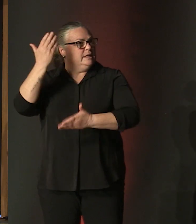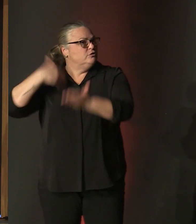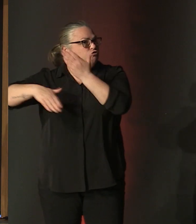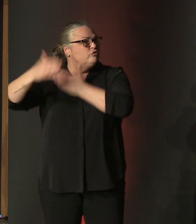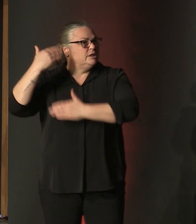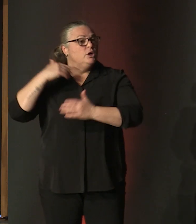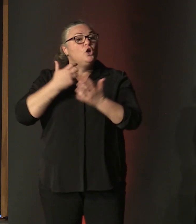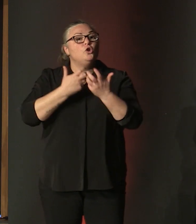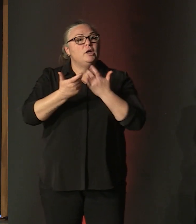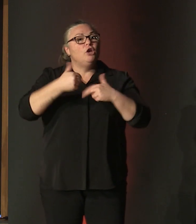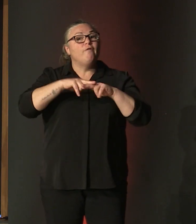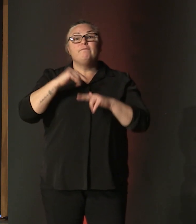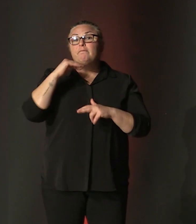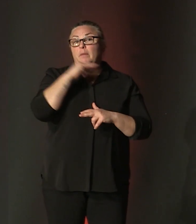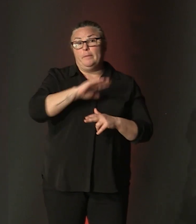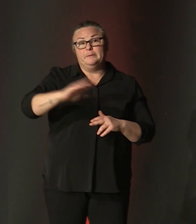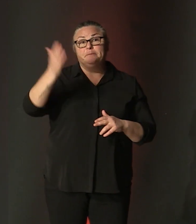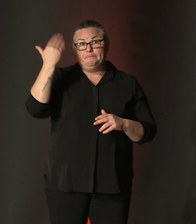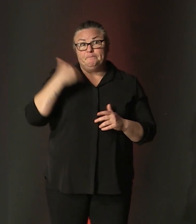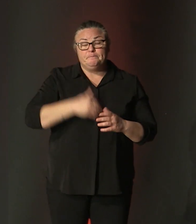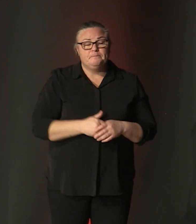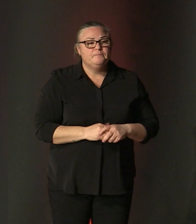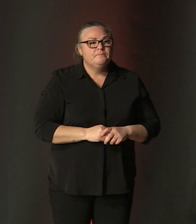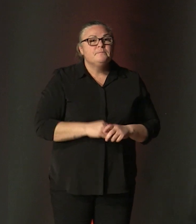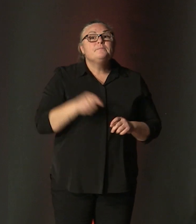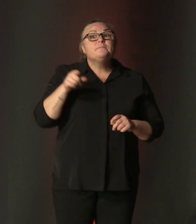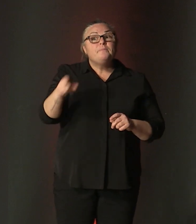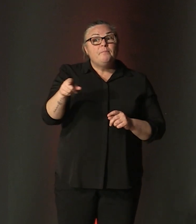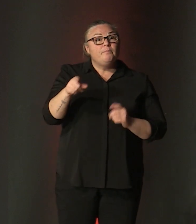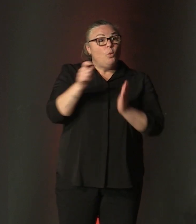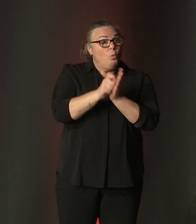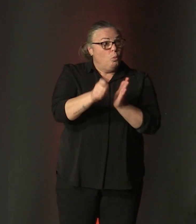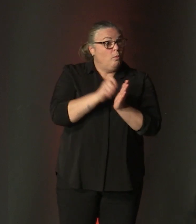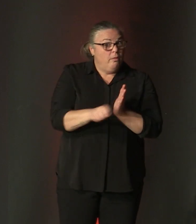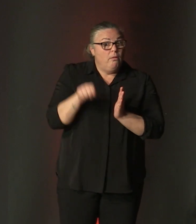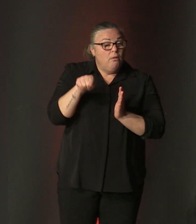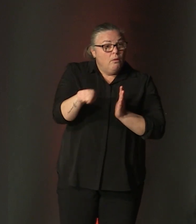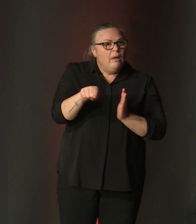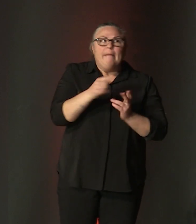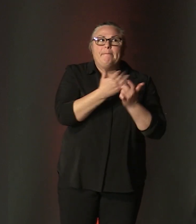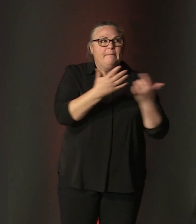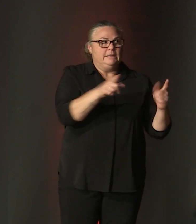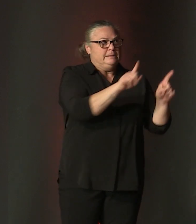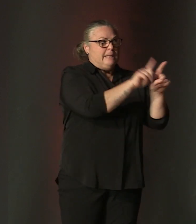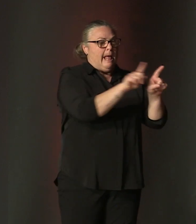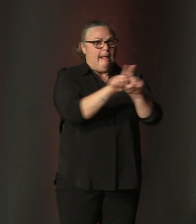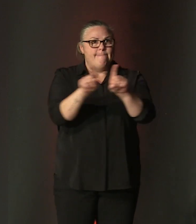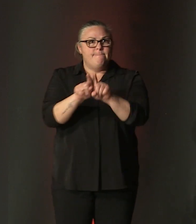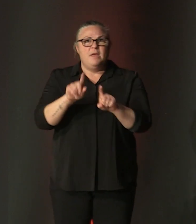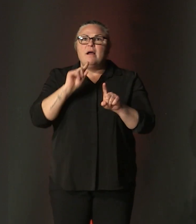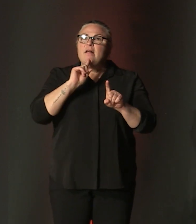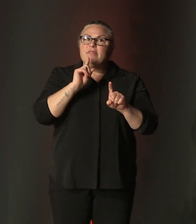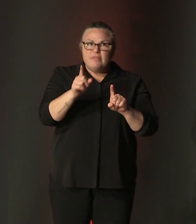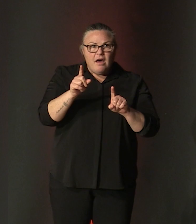the University of Melbourne. And he, and many others like him, shaped the